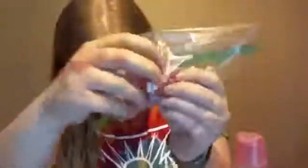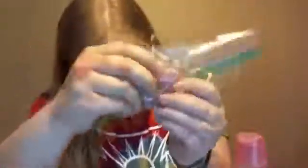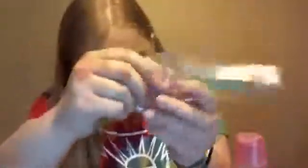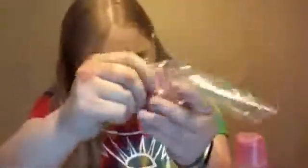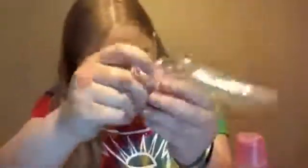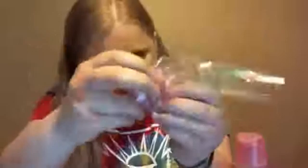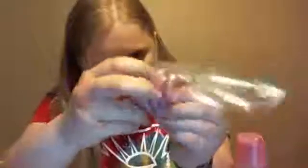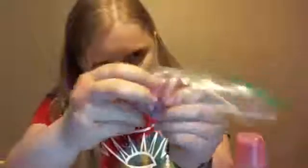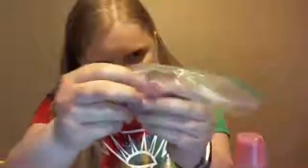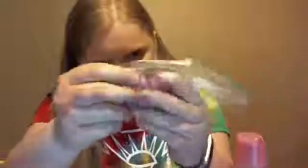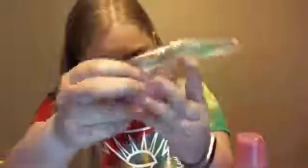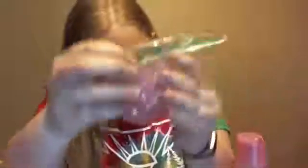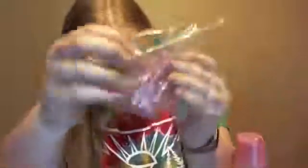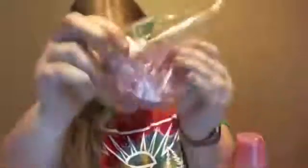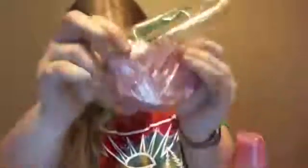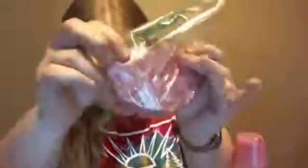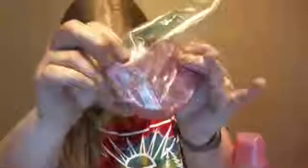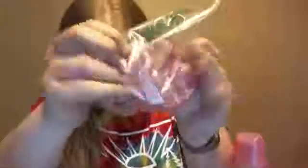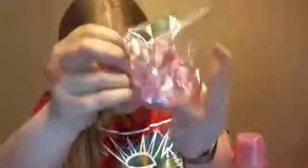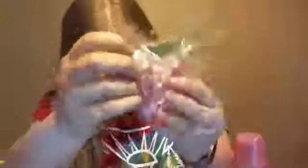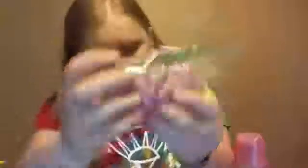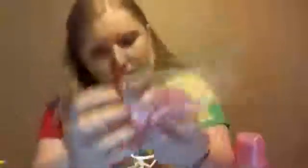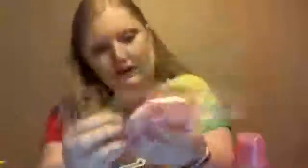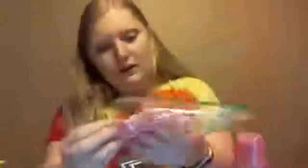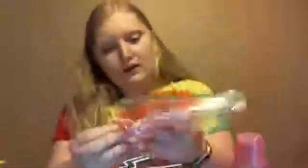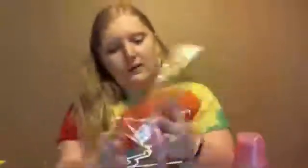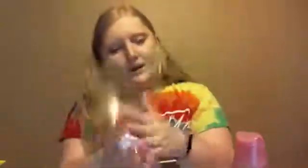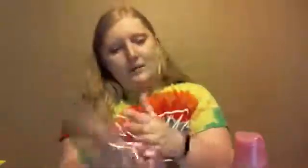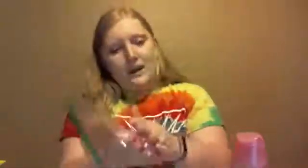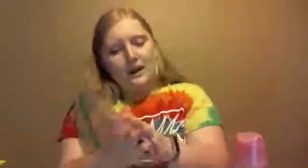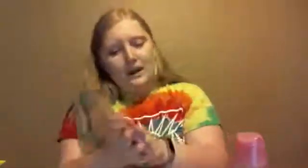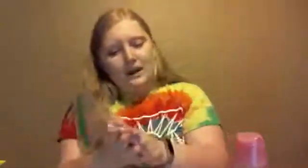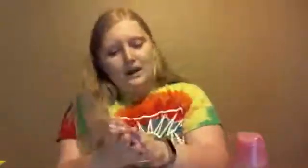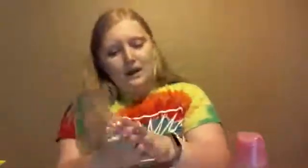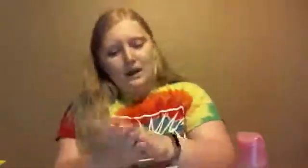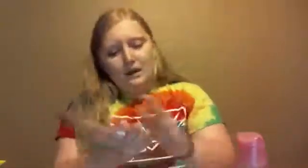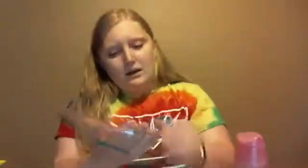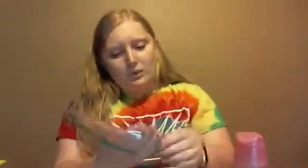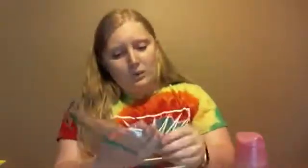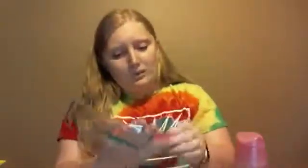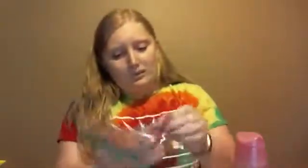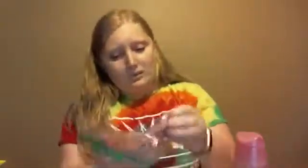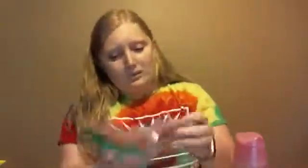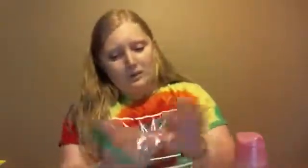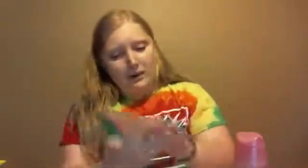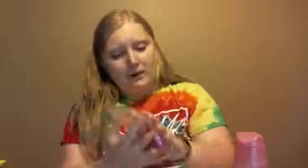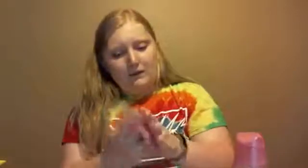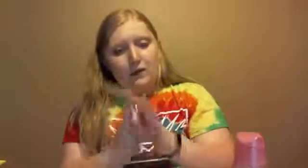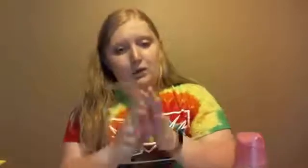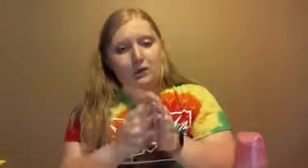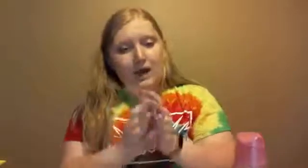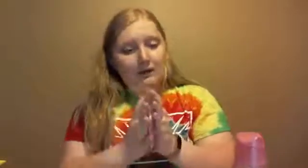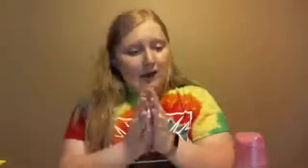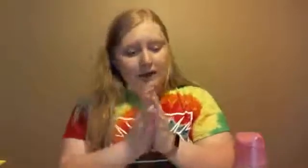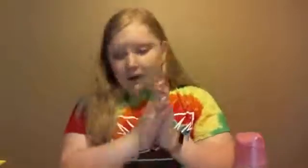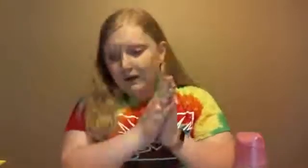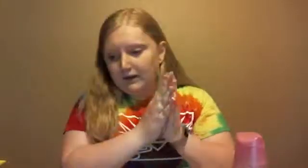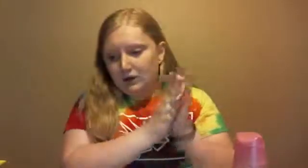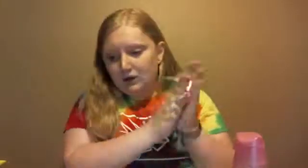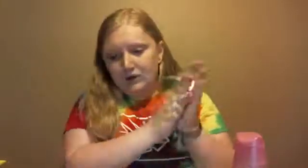So this would be a cool little thing to use for pink. If you have other things that you could use